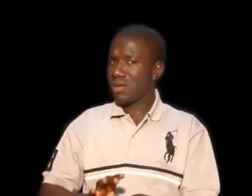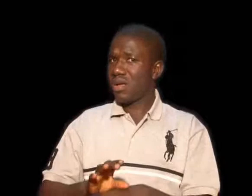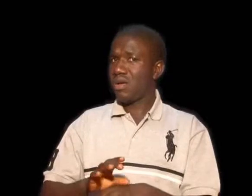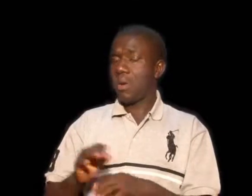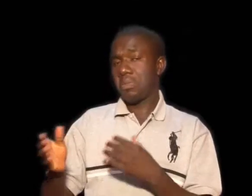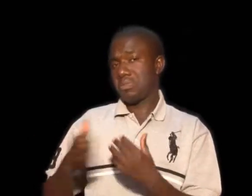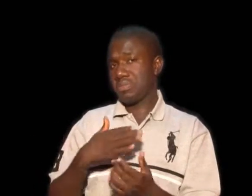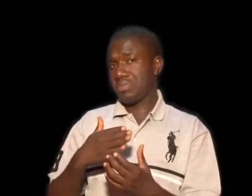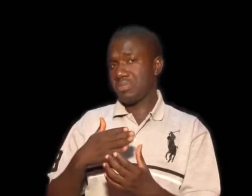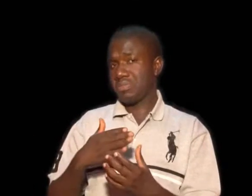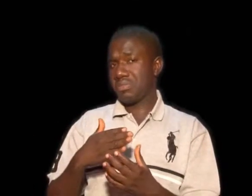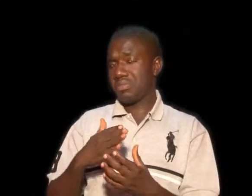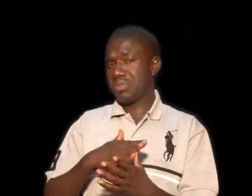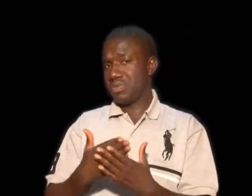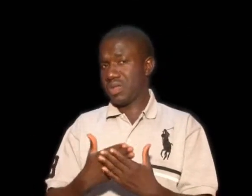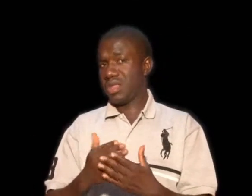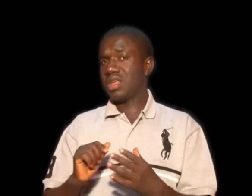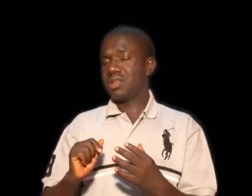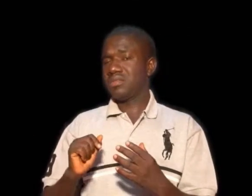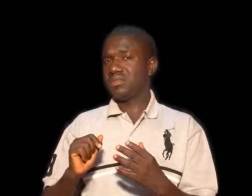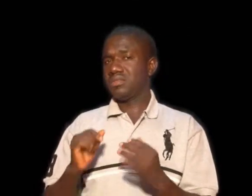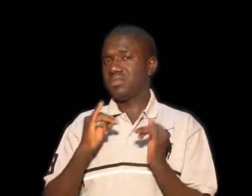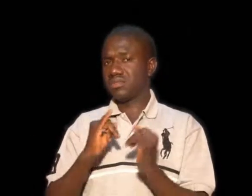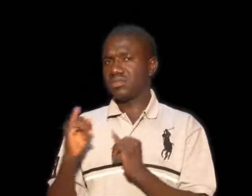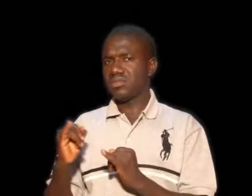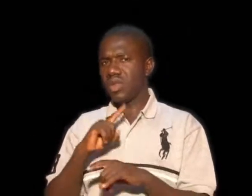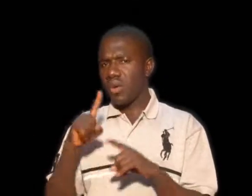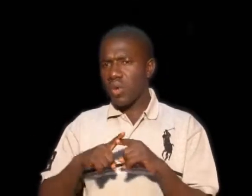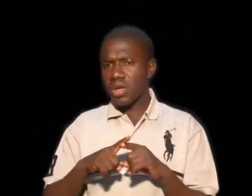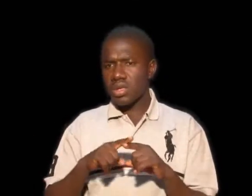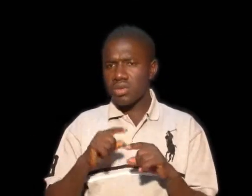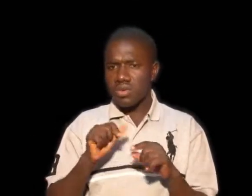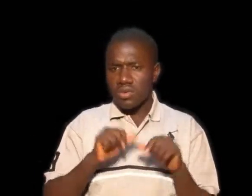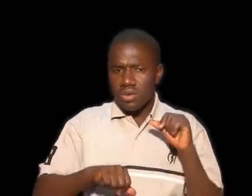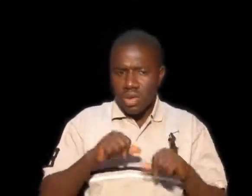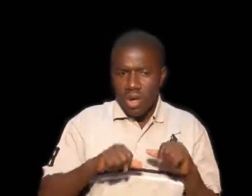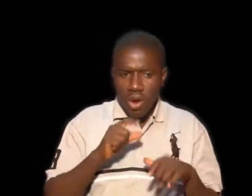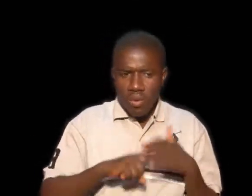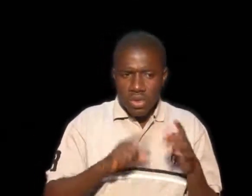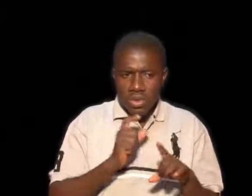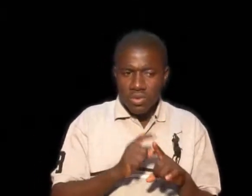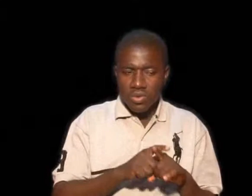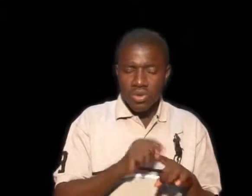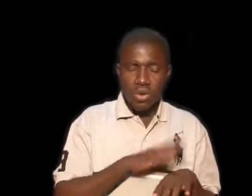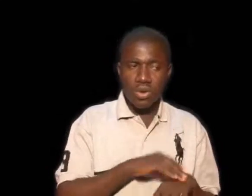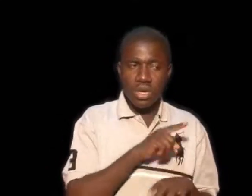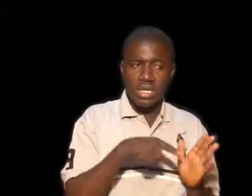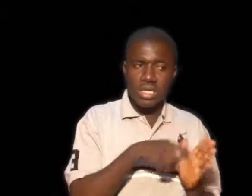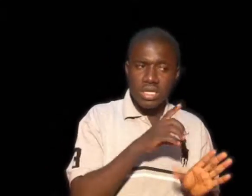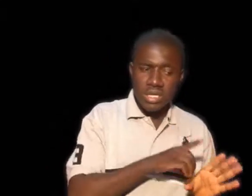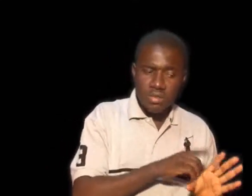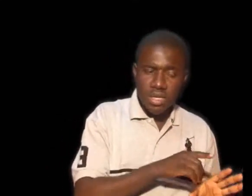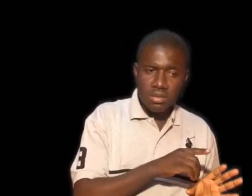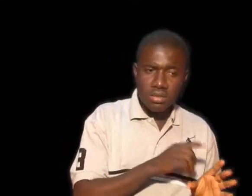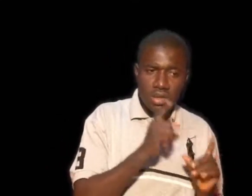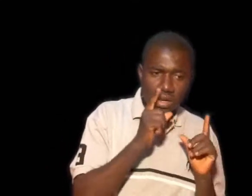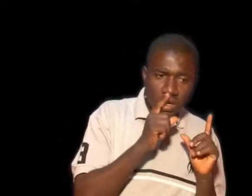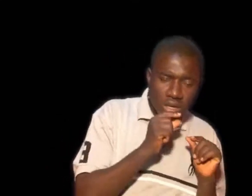between cultures or between individuals. When in doubt, simply ask politely what the person with a disability